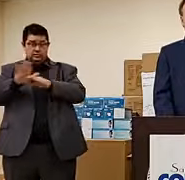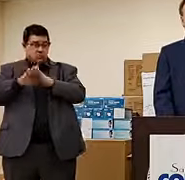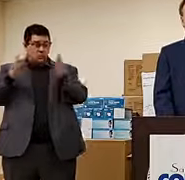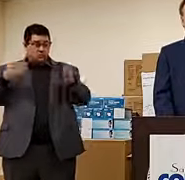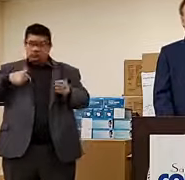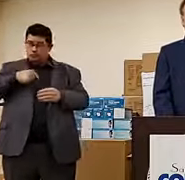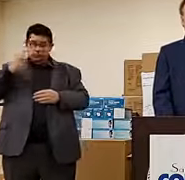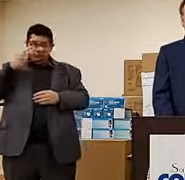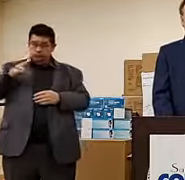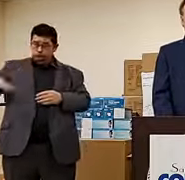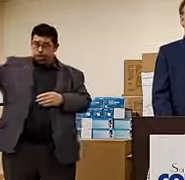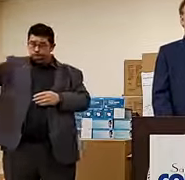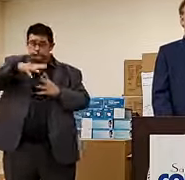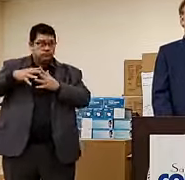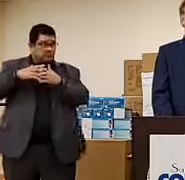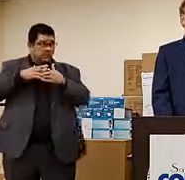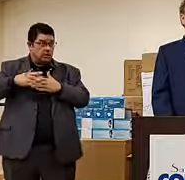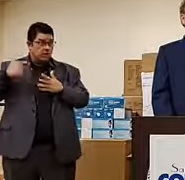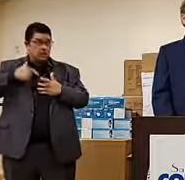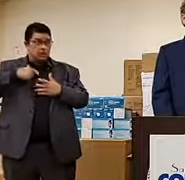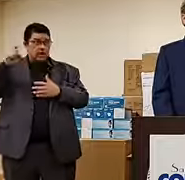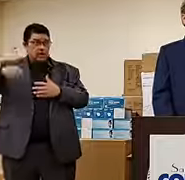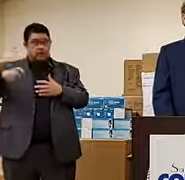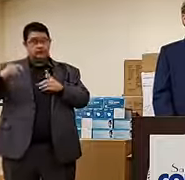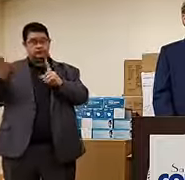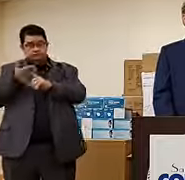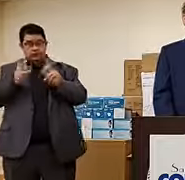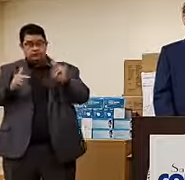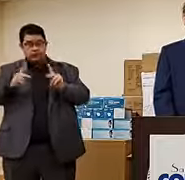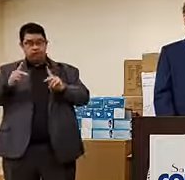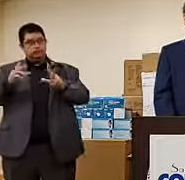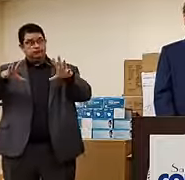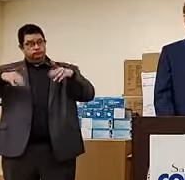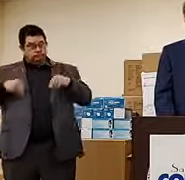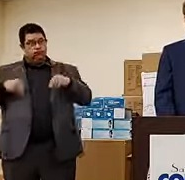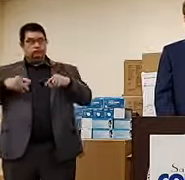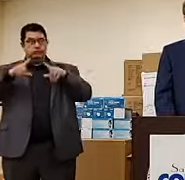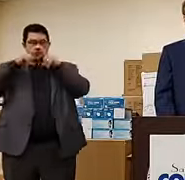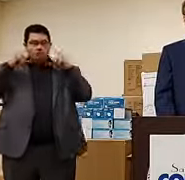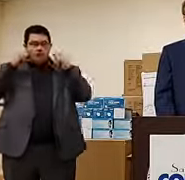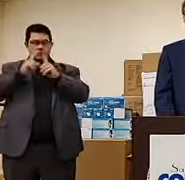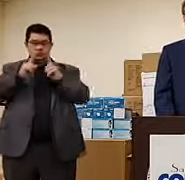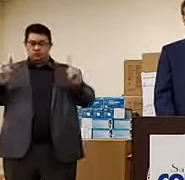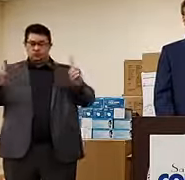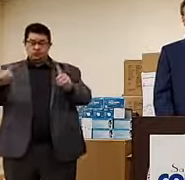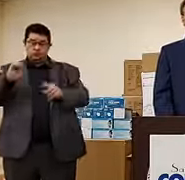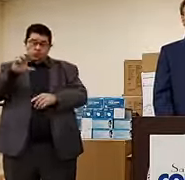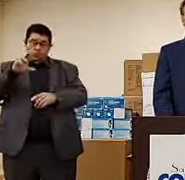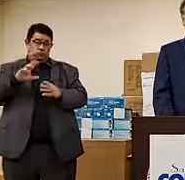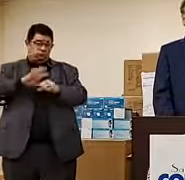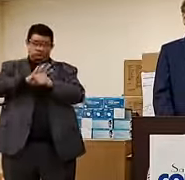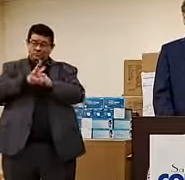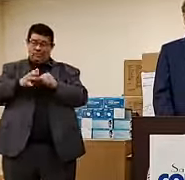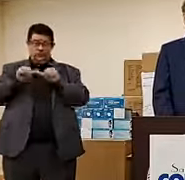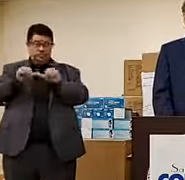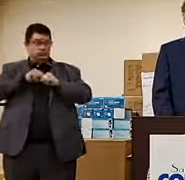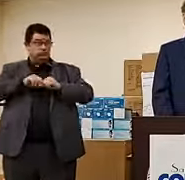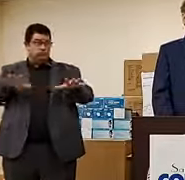have to get folks here to accept our social distancing guidelines and wear masks, or this virus will continue to spread. That will affect our